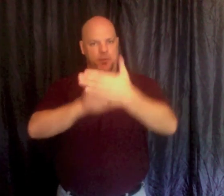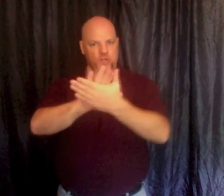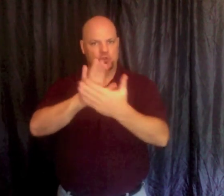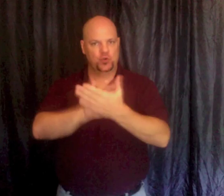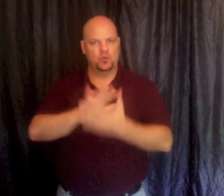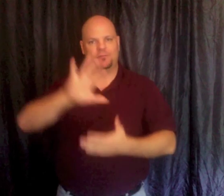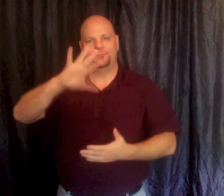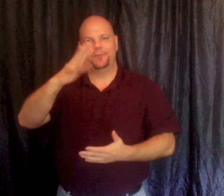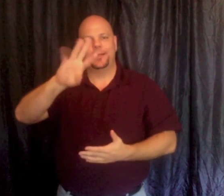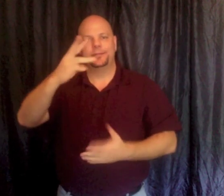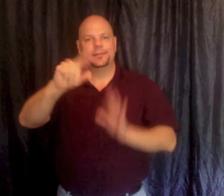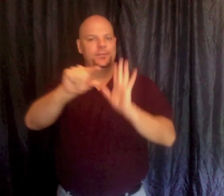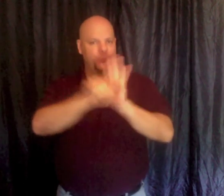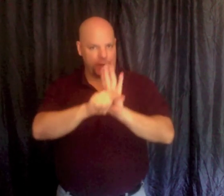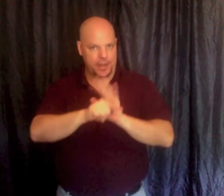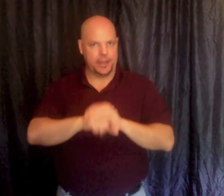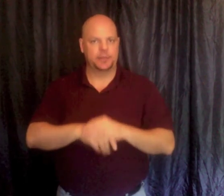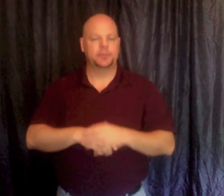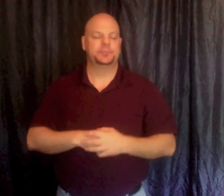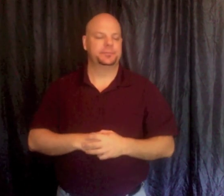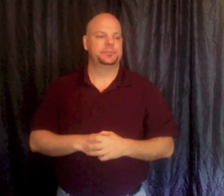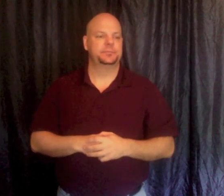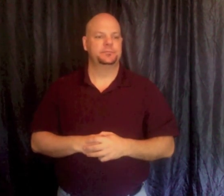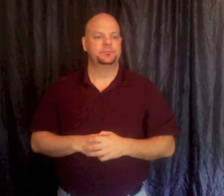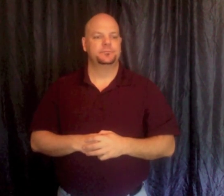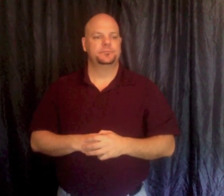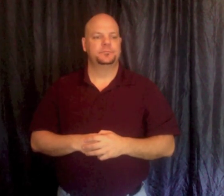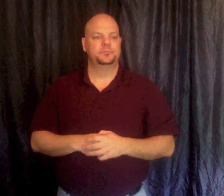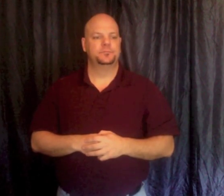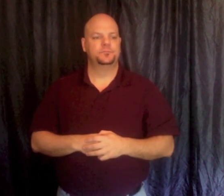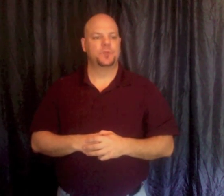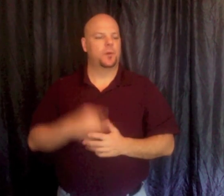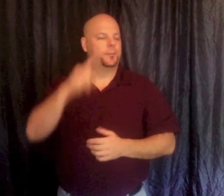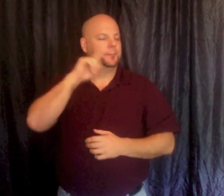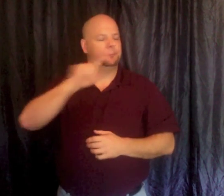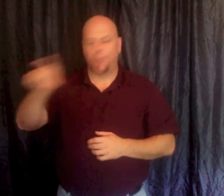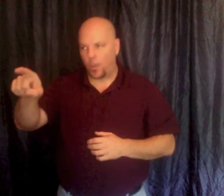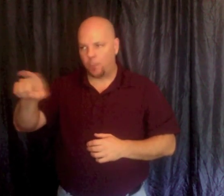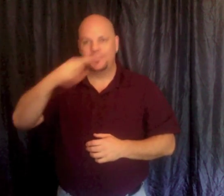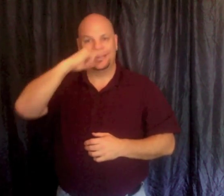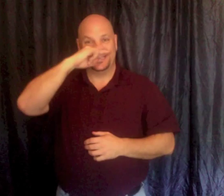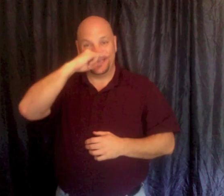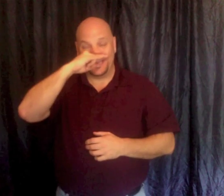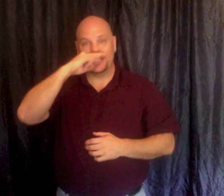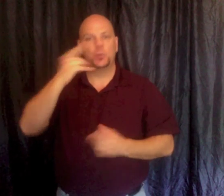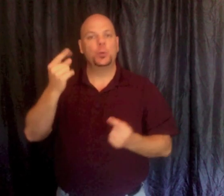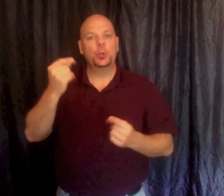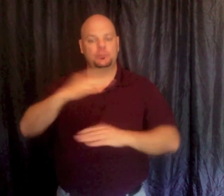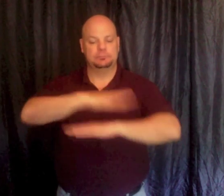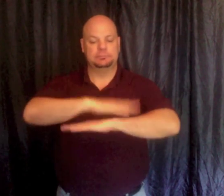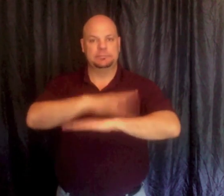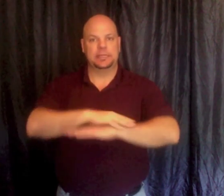happened to look over, and I saw a kid. He had his hand out, and he had the scissors, and he